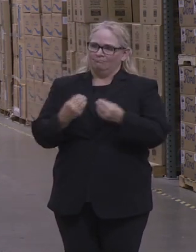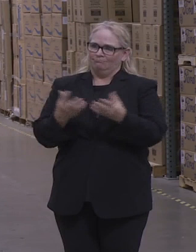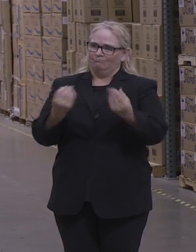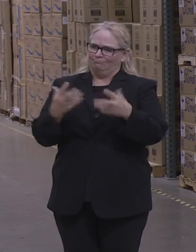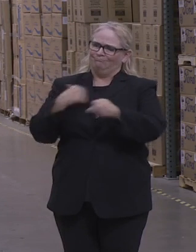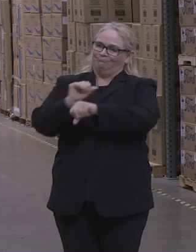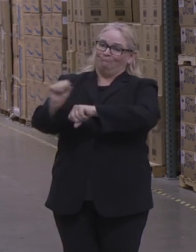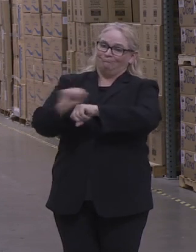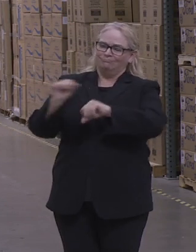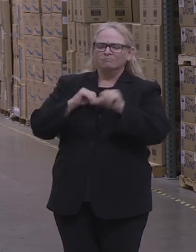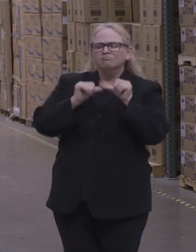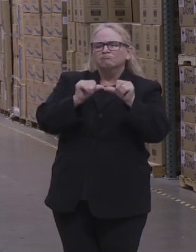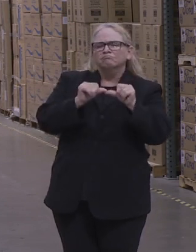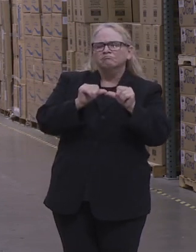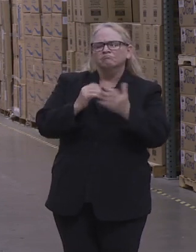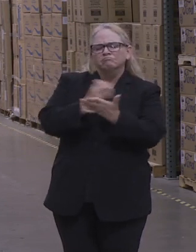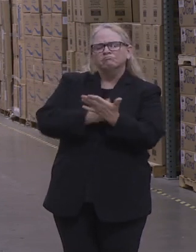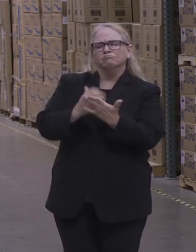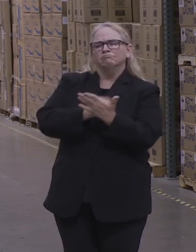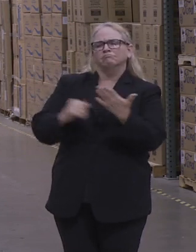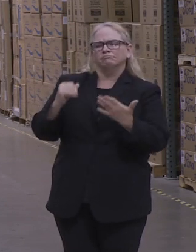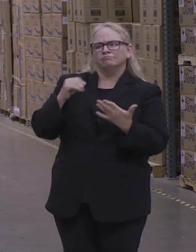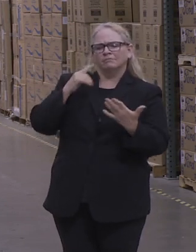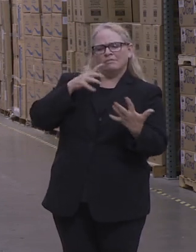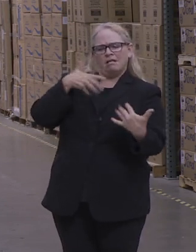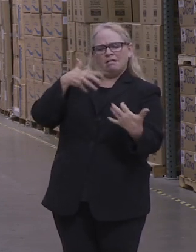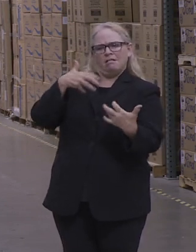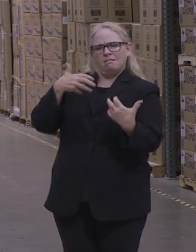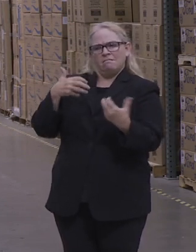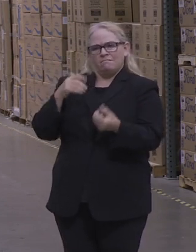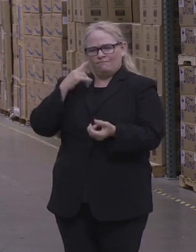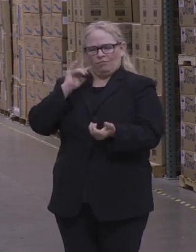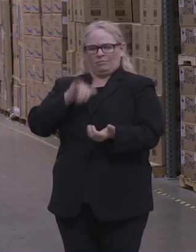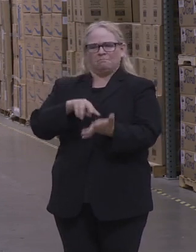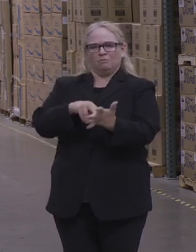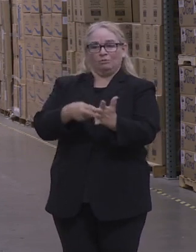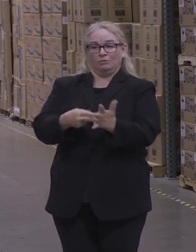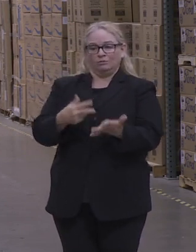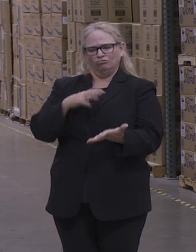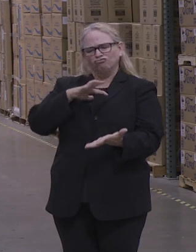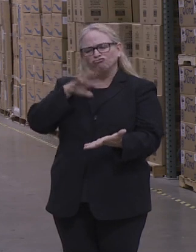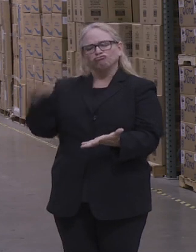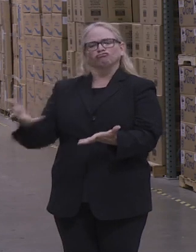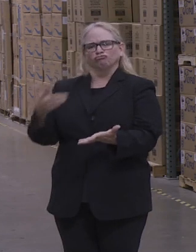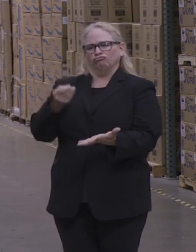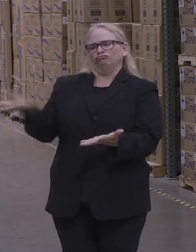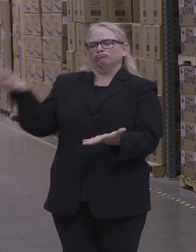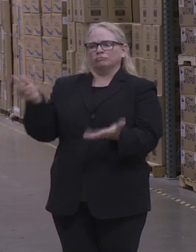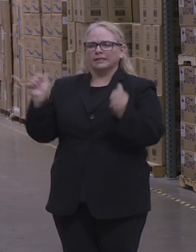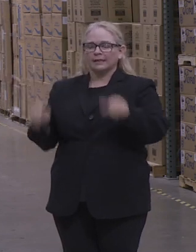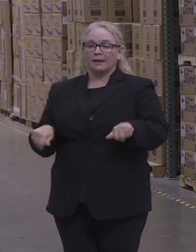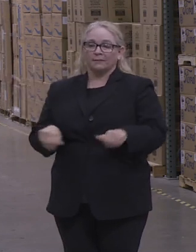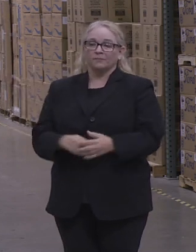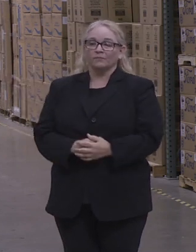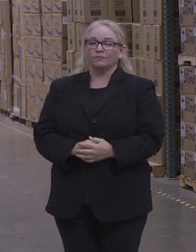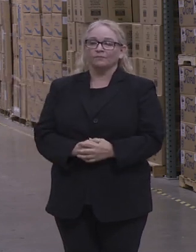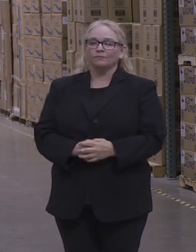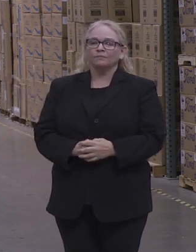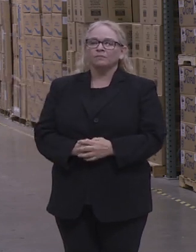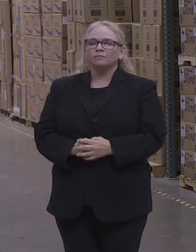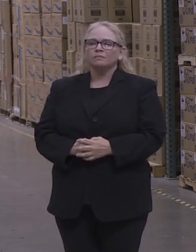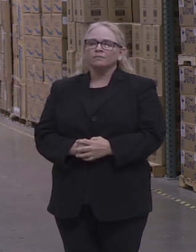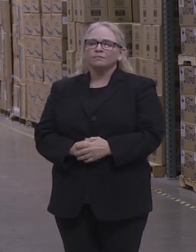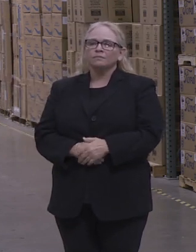the magnitude of the utilization to date. But I'd be remiss if I didn't start my remarks by